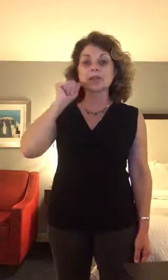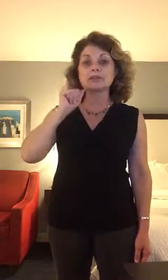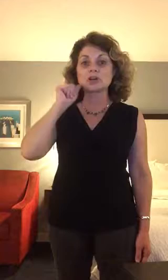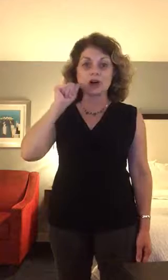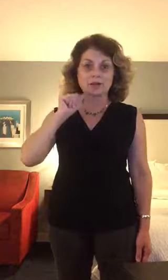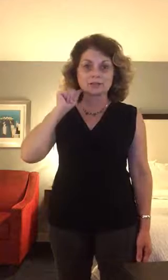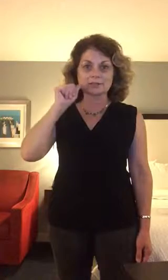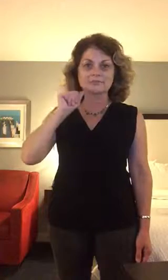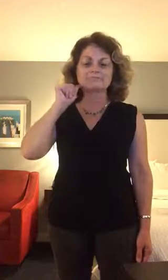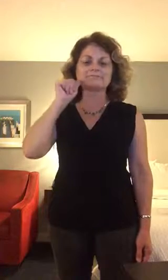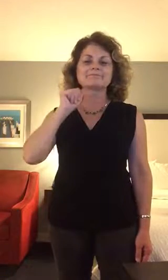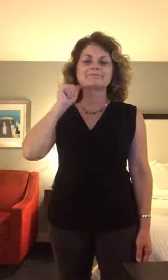aunt, aunt.